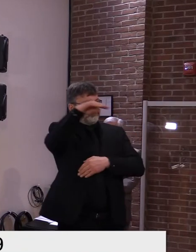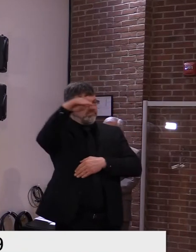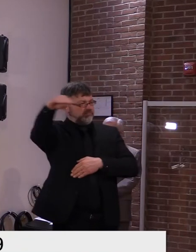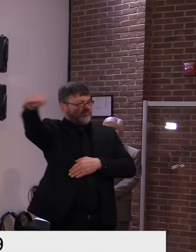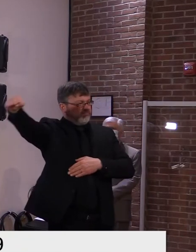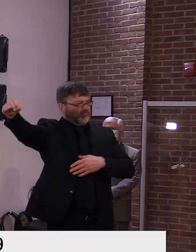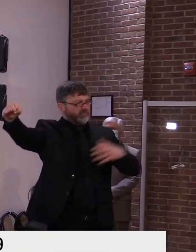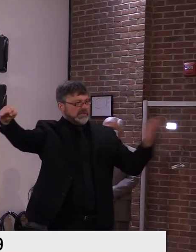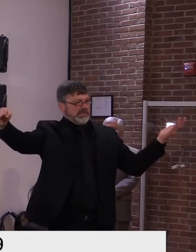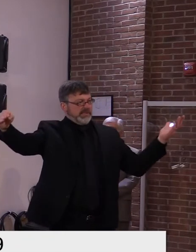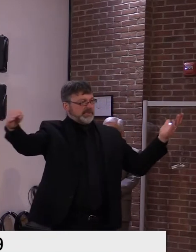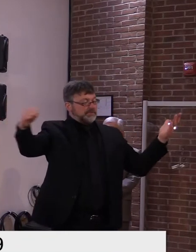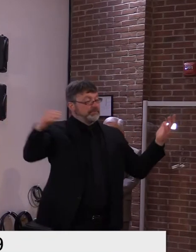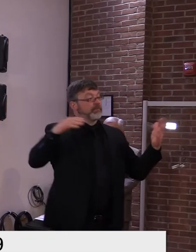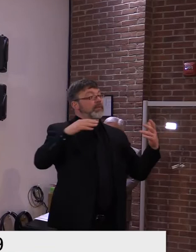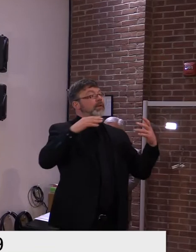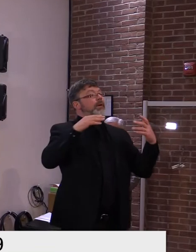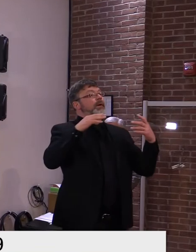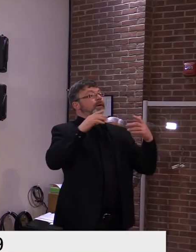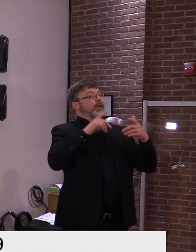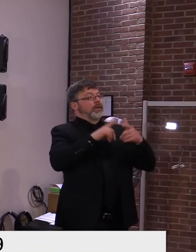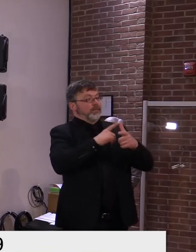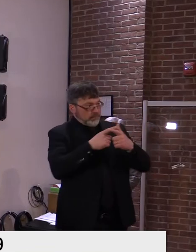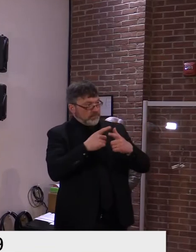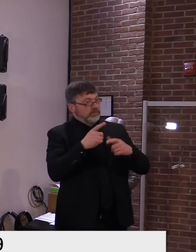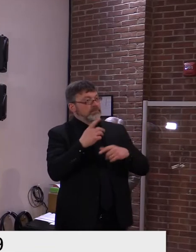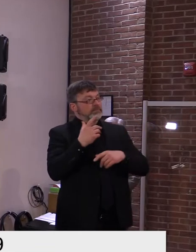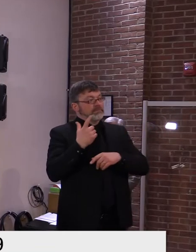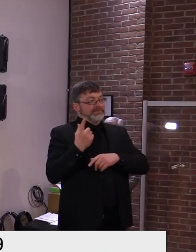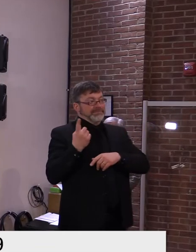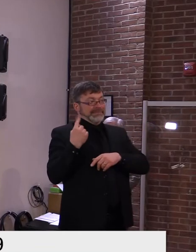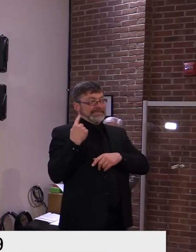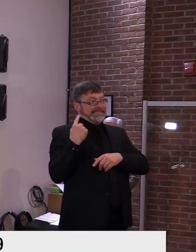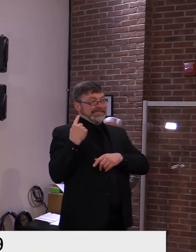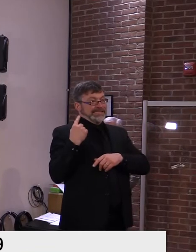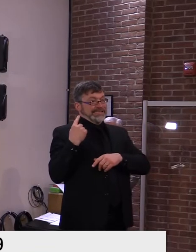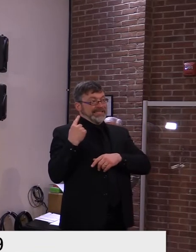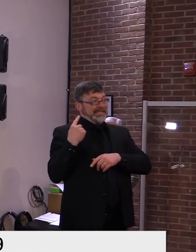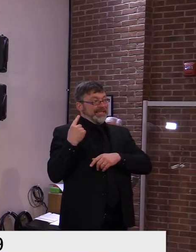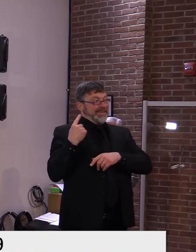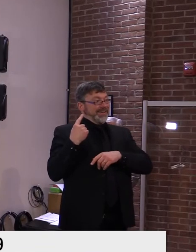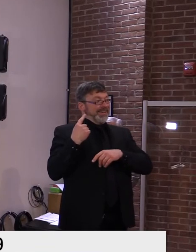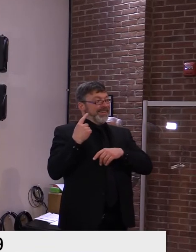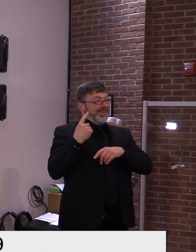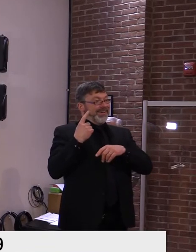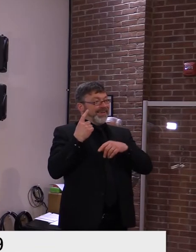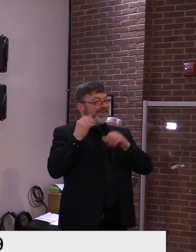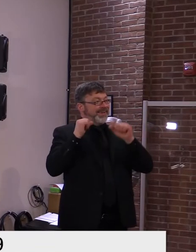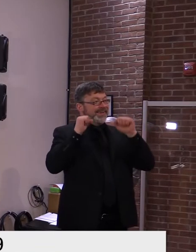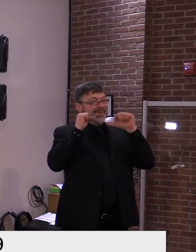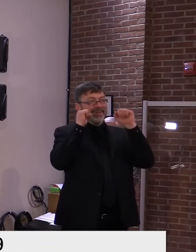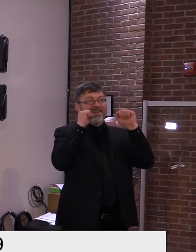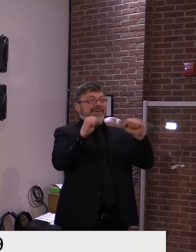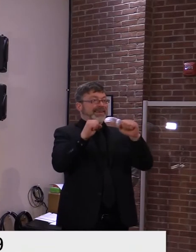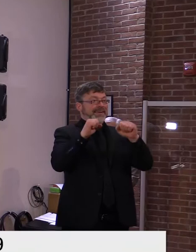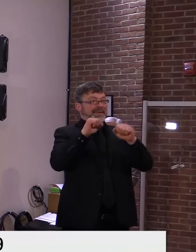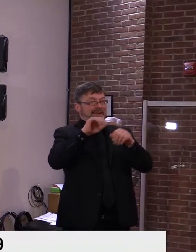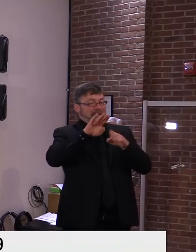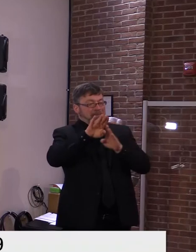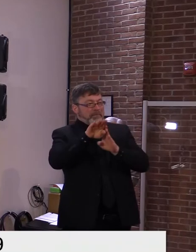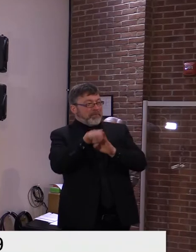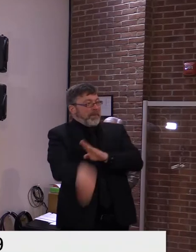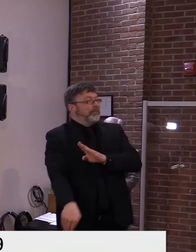rate, and it looked like strategies were beginning to work. We had hoped that that would be the beginning of a trend, but obviously